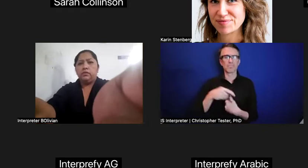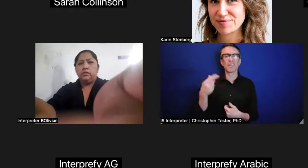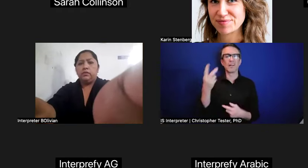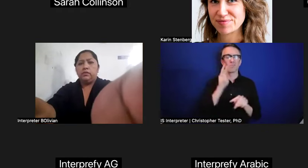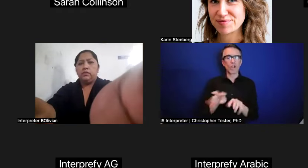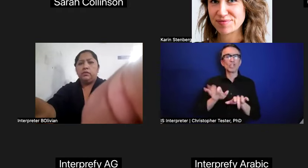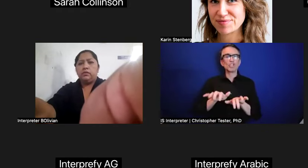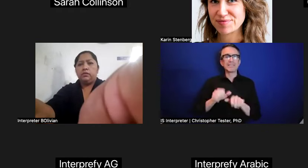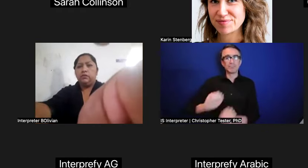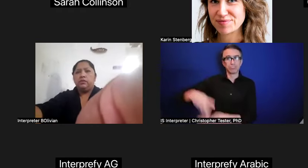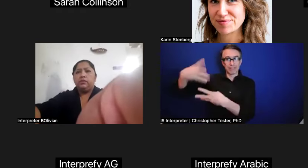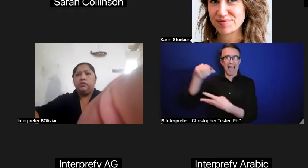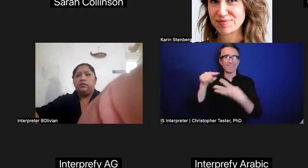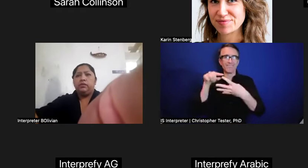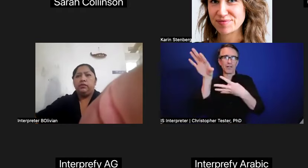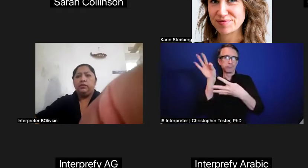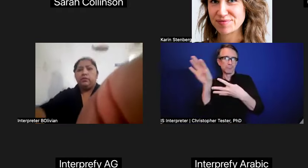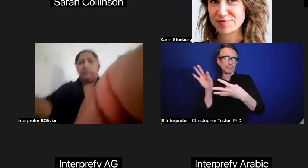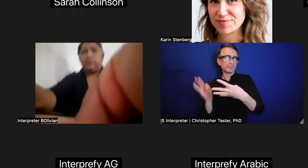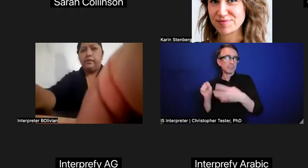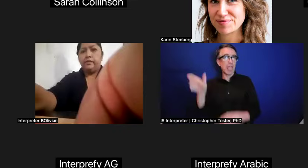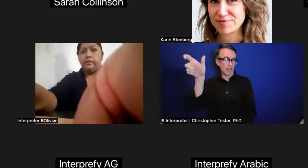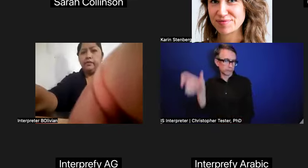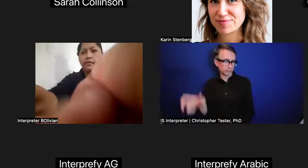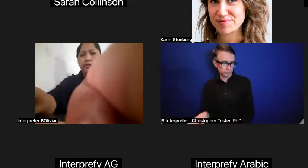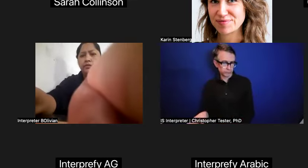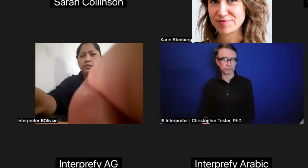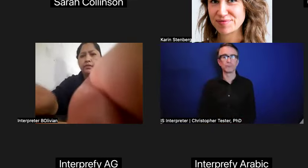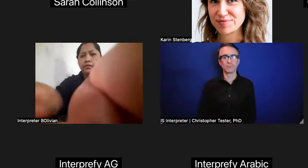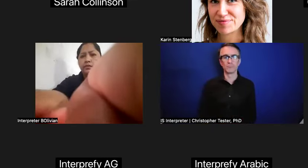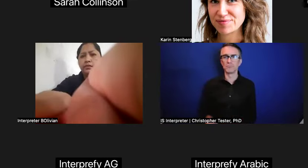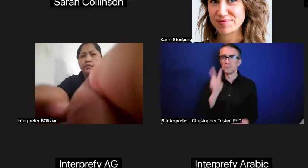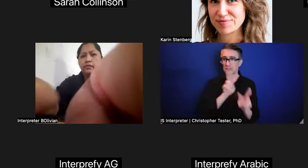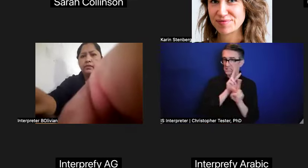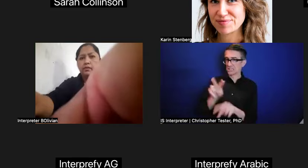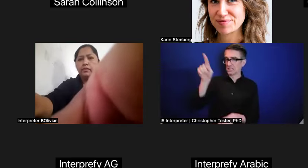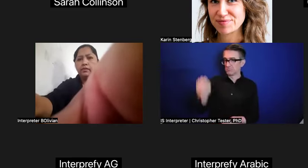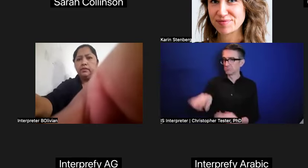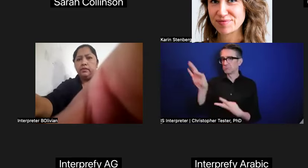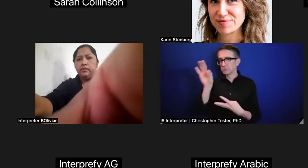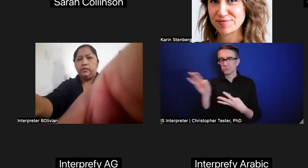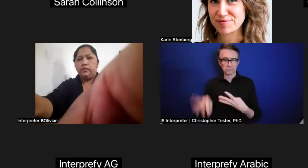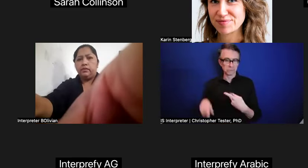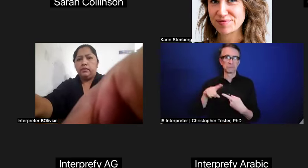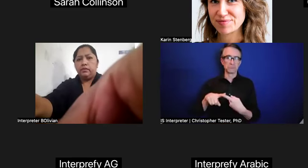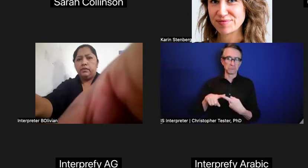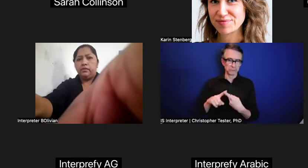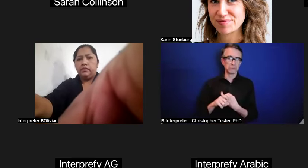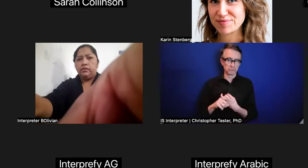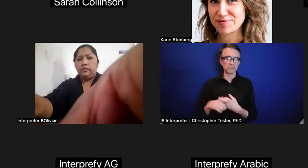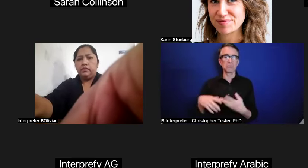the chat box, which you can enable. We will also have, of course, international